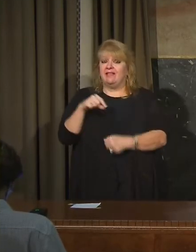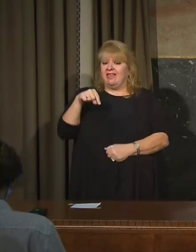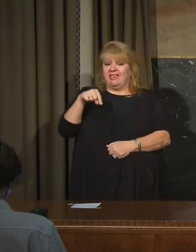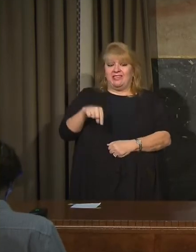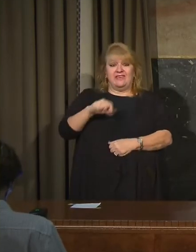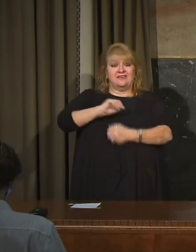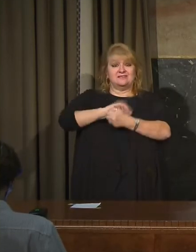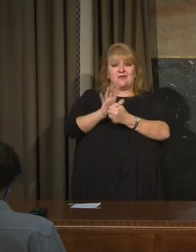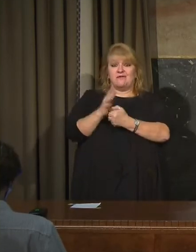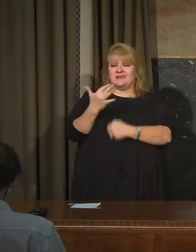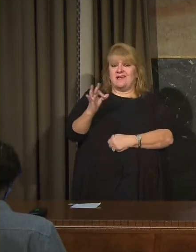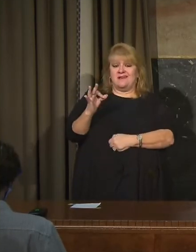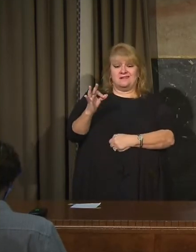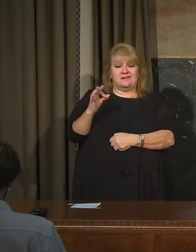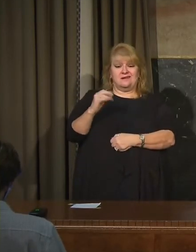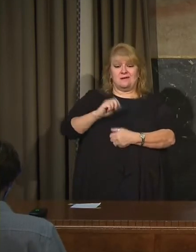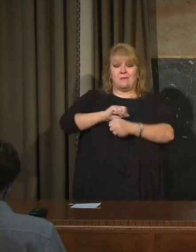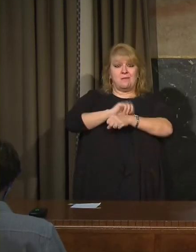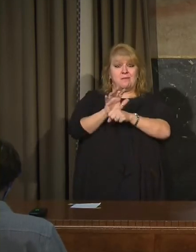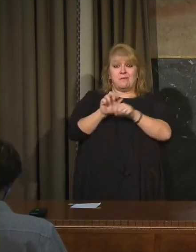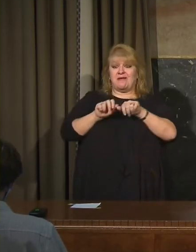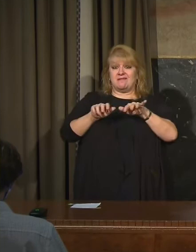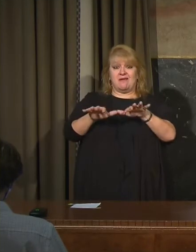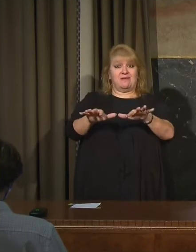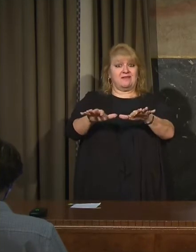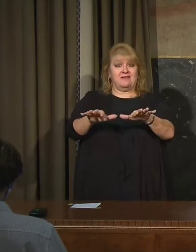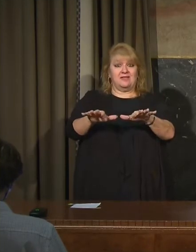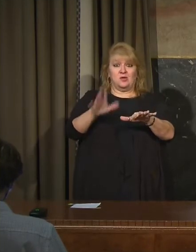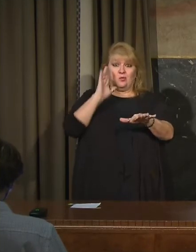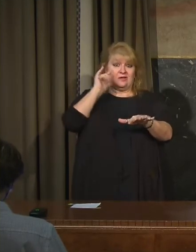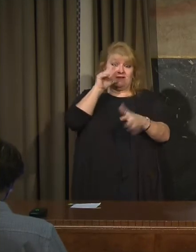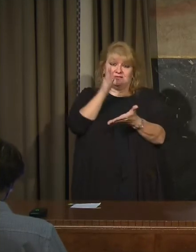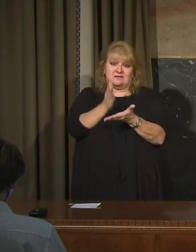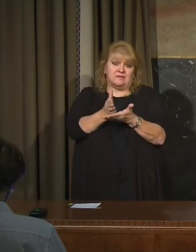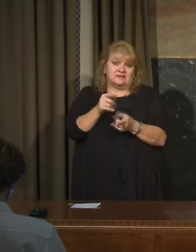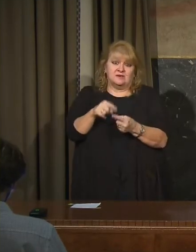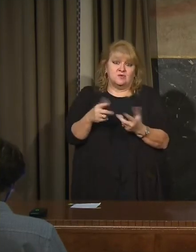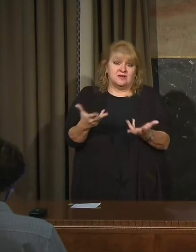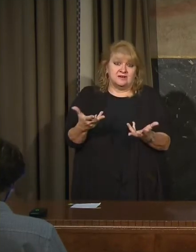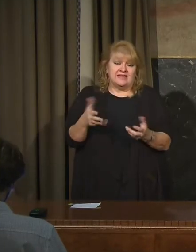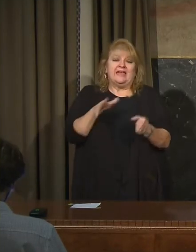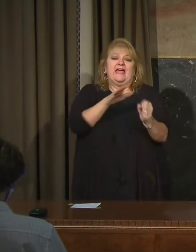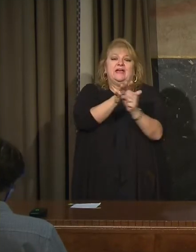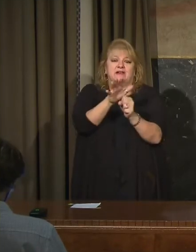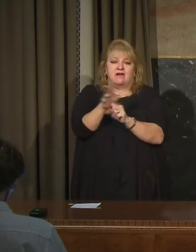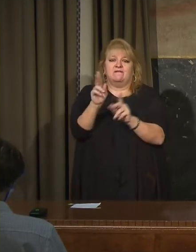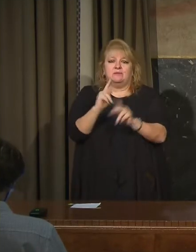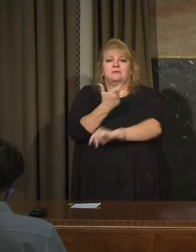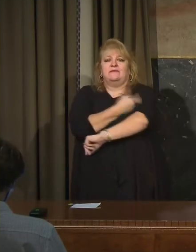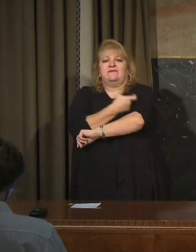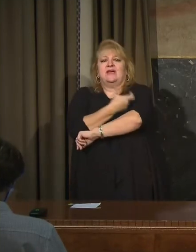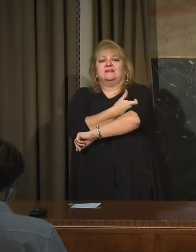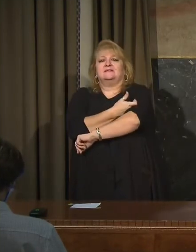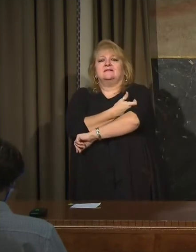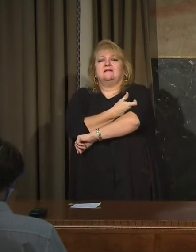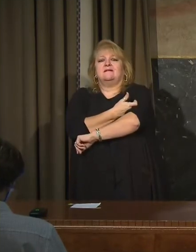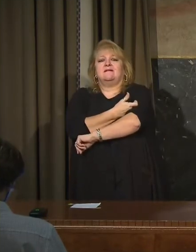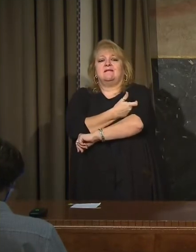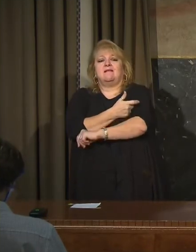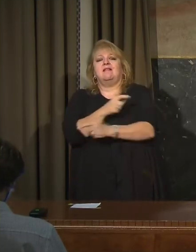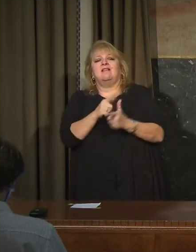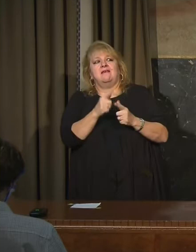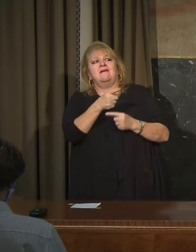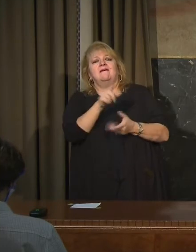us in this state, in this country, or really anywhere in the world until enough of our population is vaccinated.